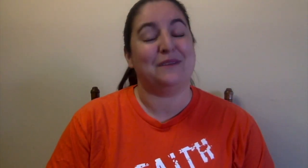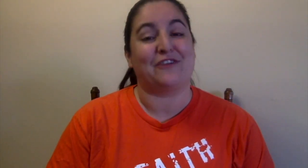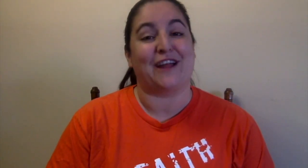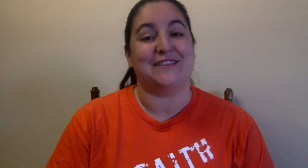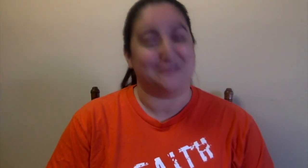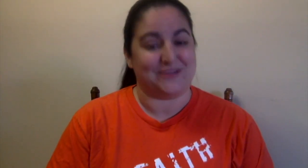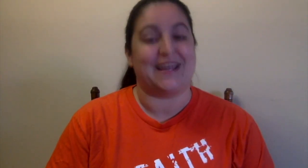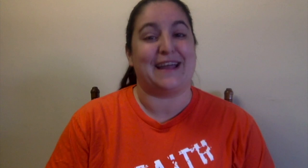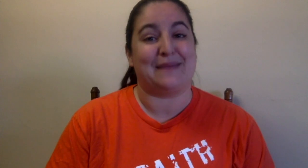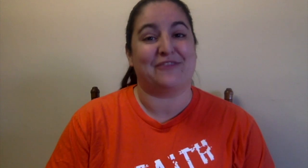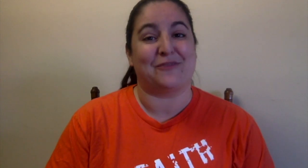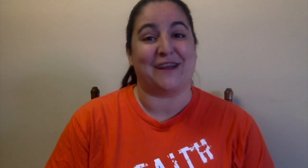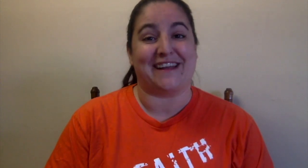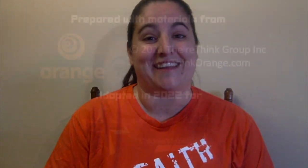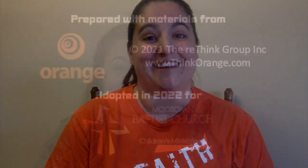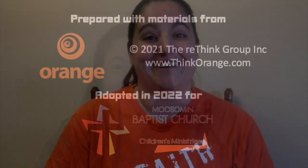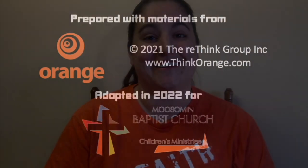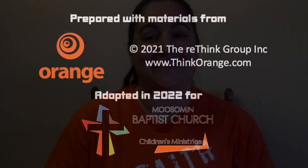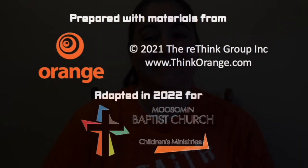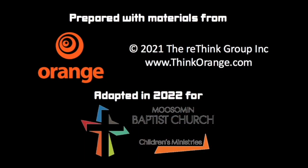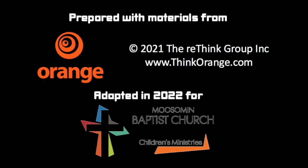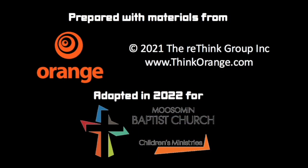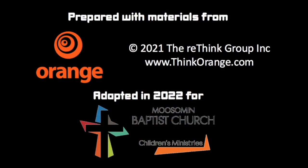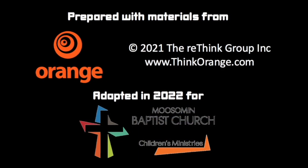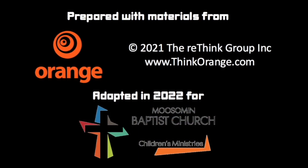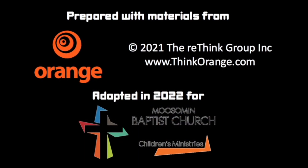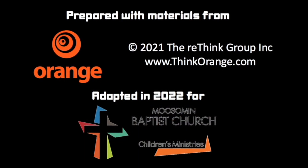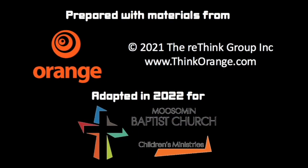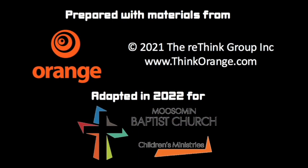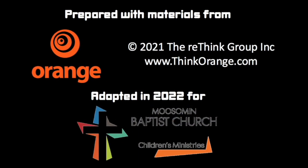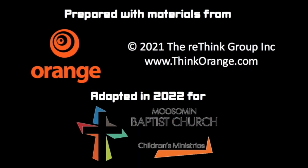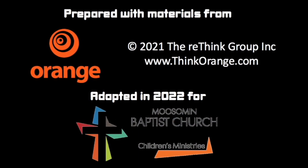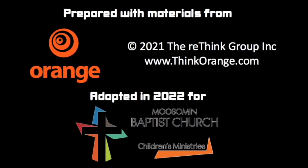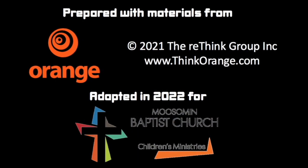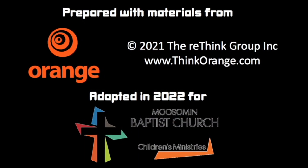them. Friends stand up for one another. You know what? Let's go ahead and stand up now. We'll